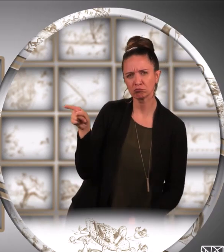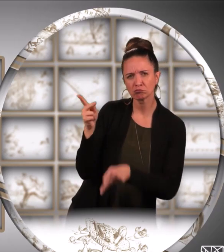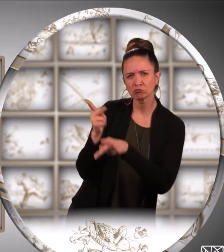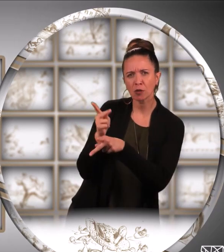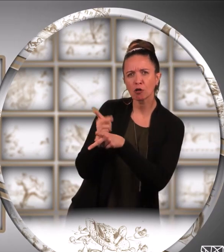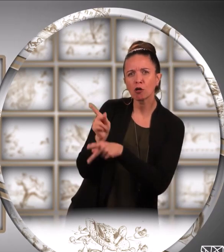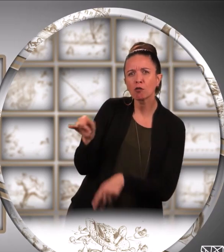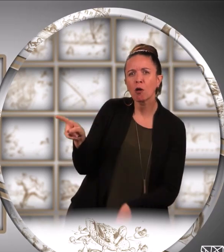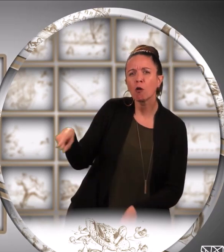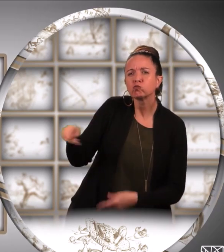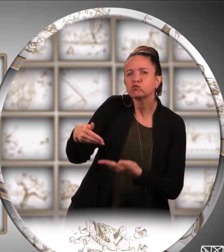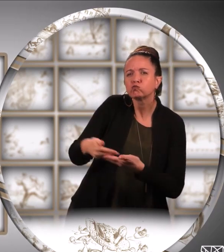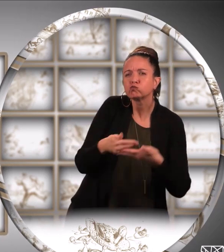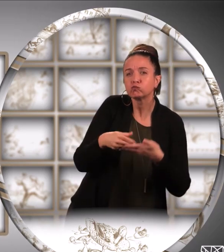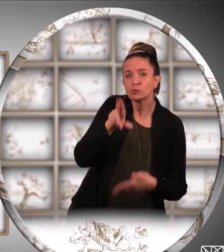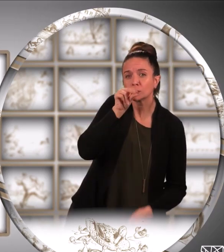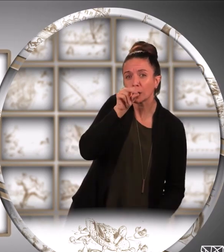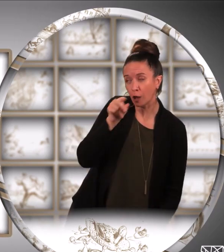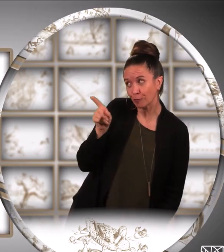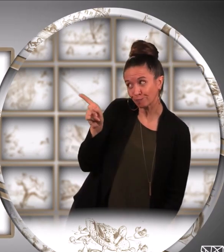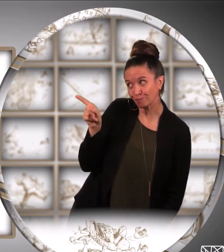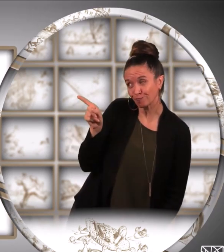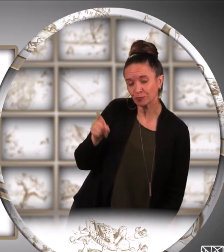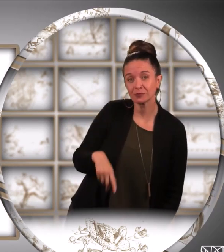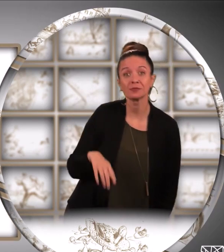"Take good care of the ducklings."